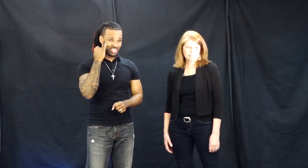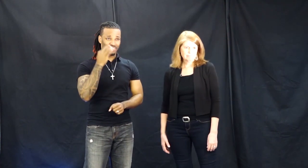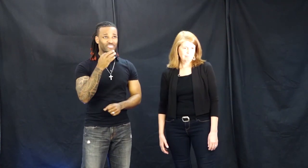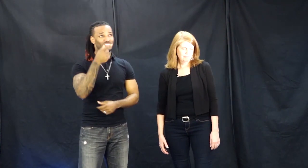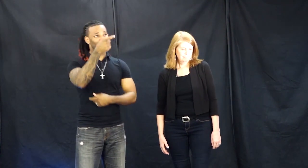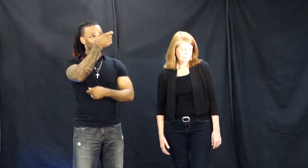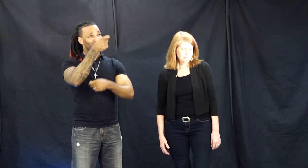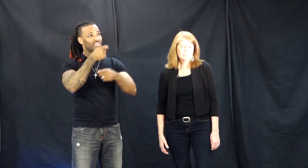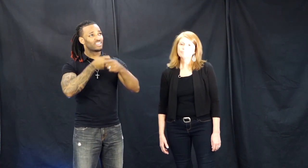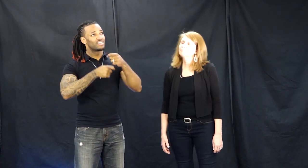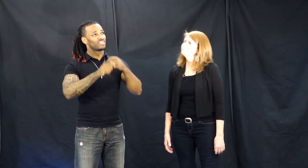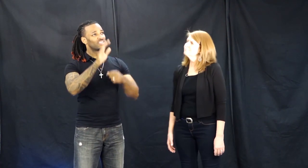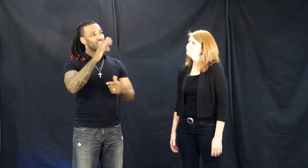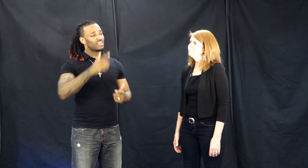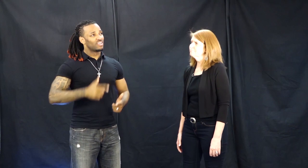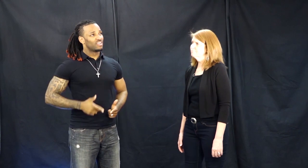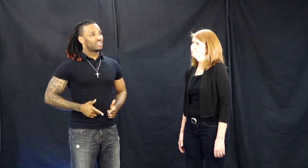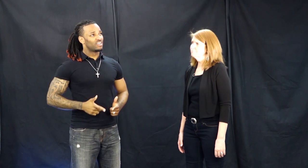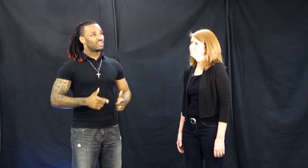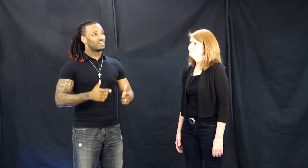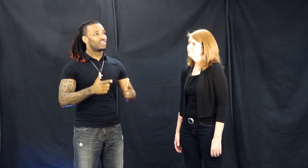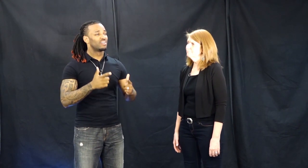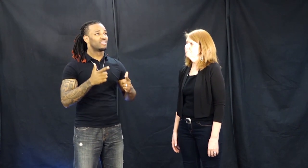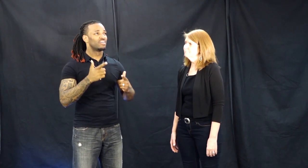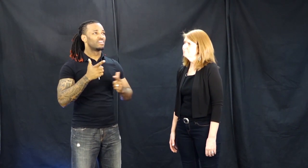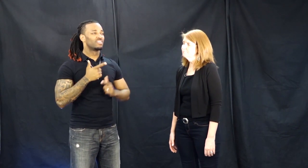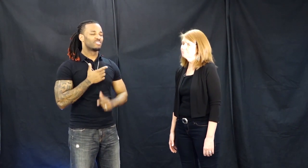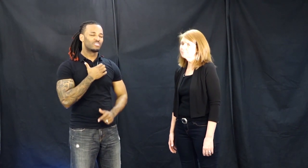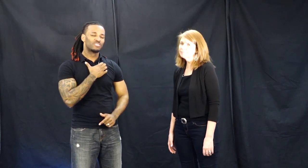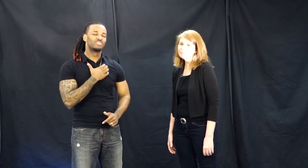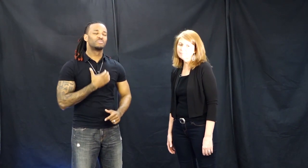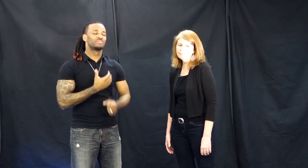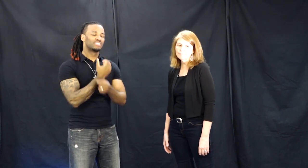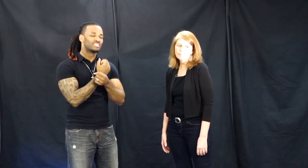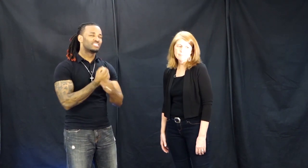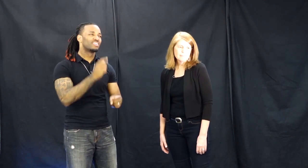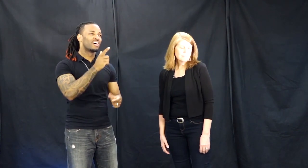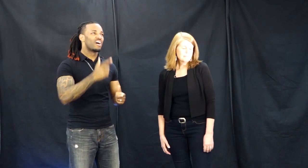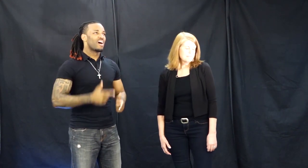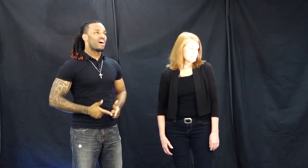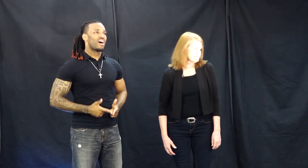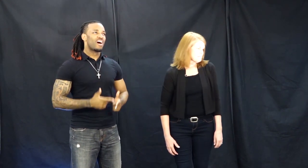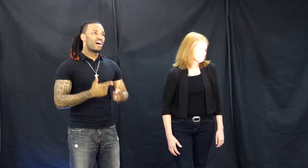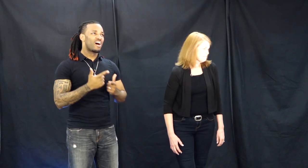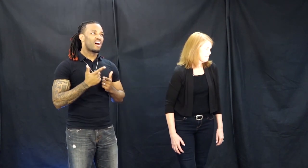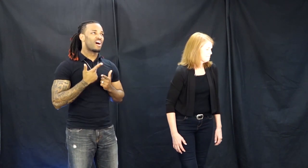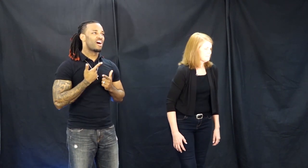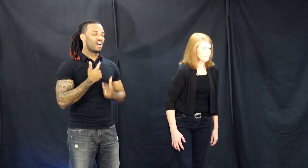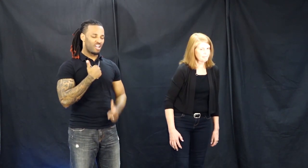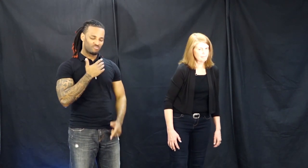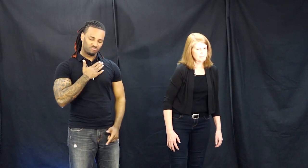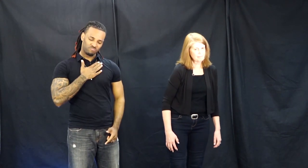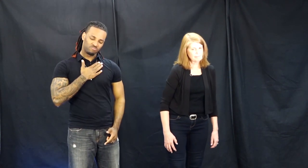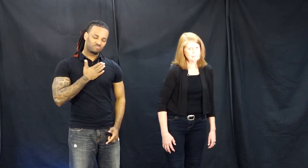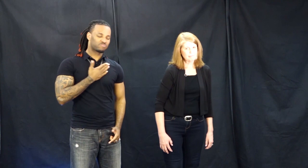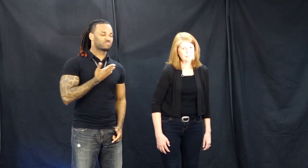could spare his life, if I could trade his life for mine, he'd